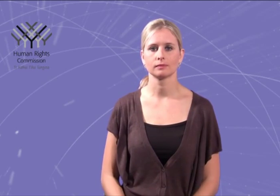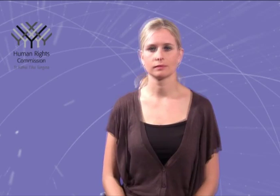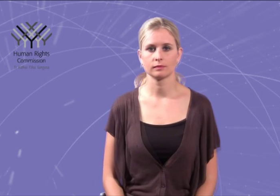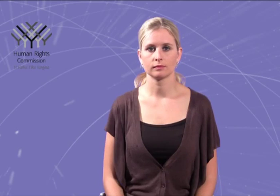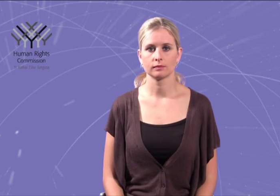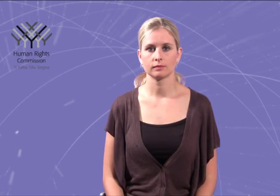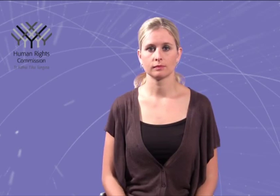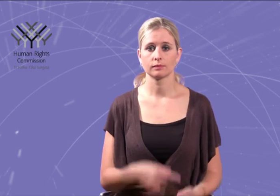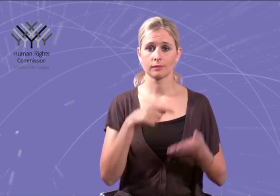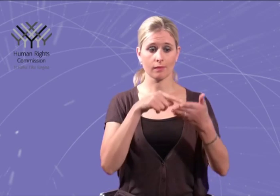sensory impairments.